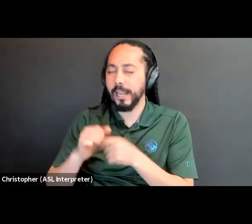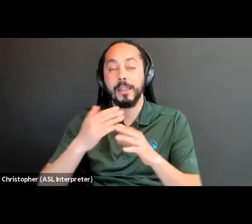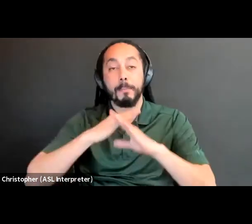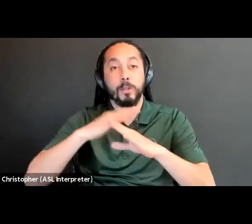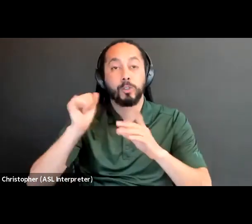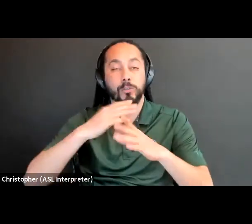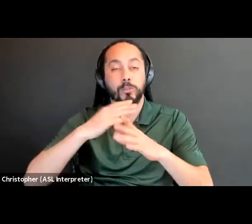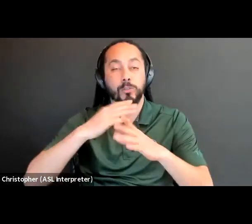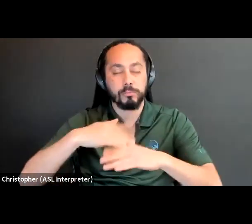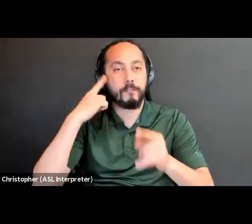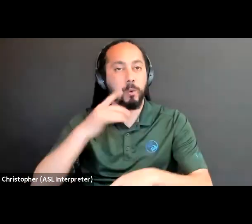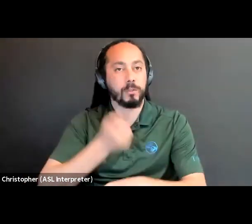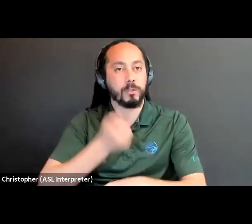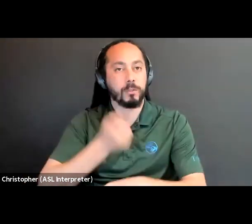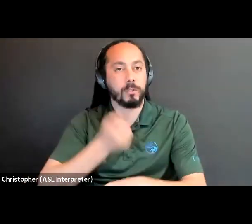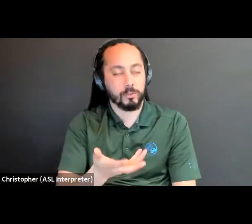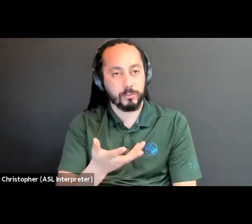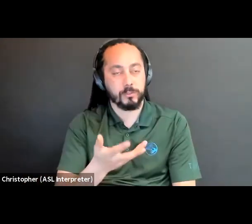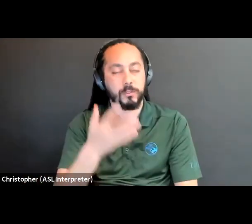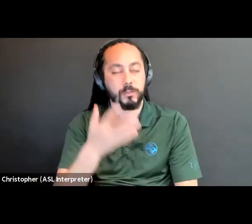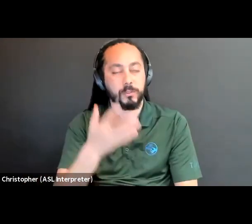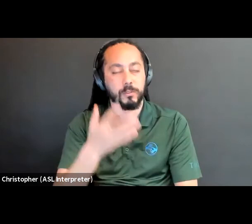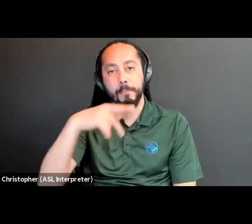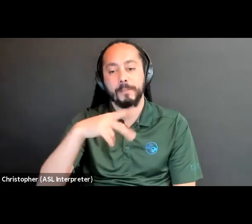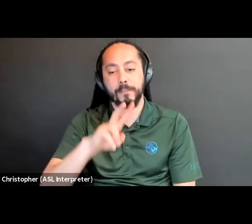disclosure of IPV.